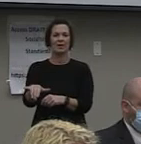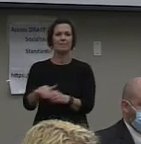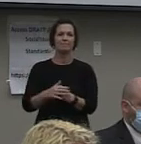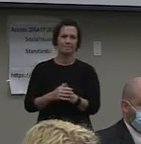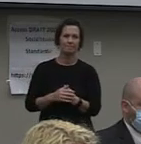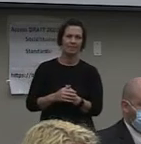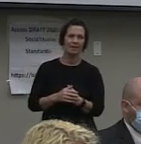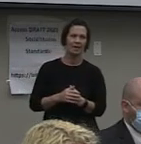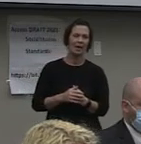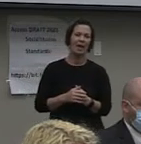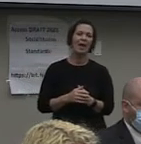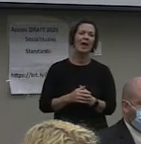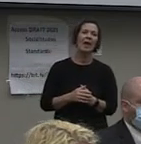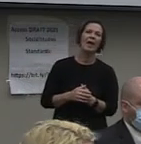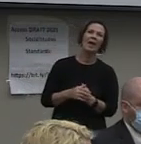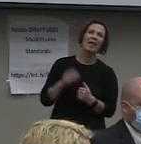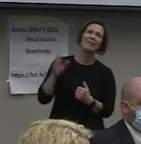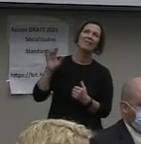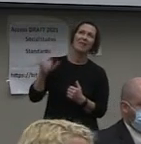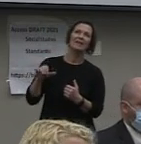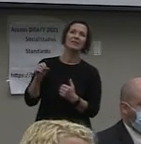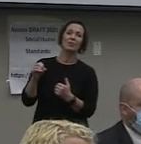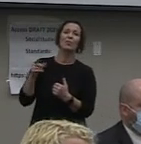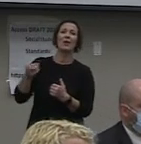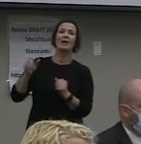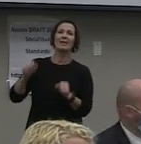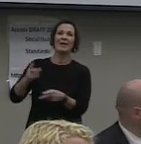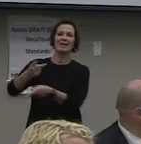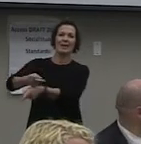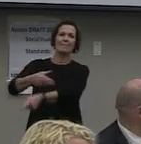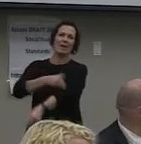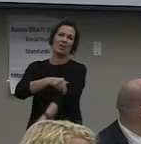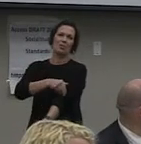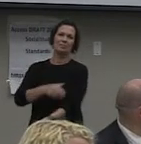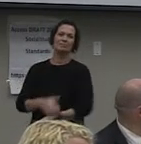and keep political power. Thank you. We have